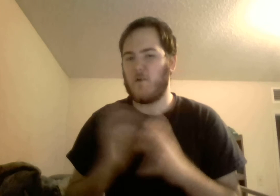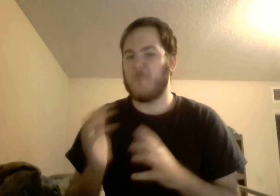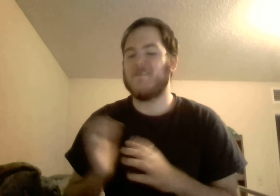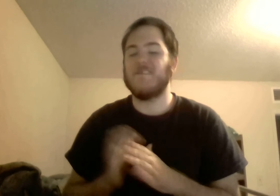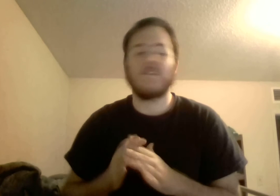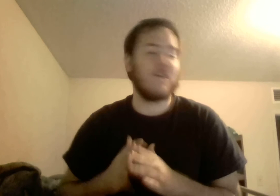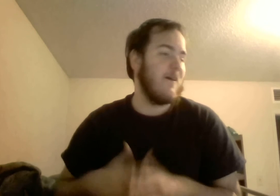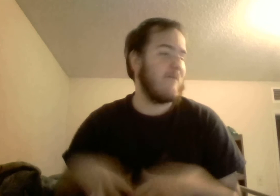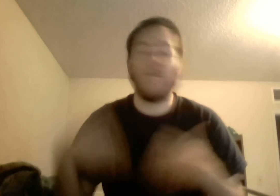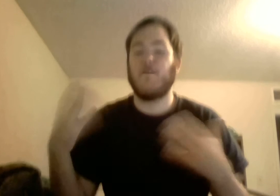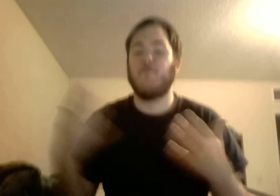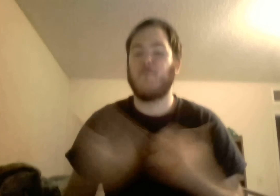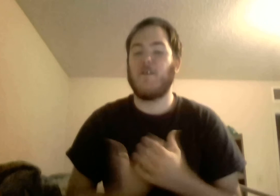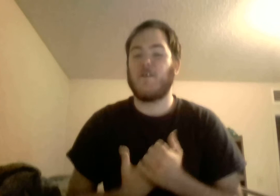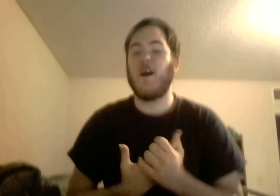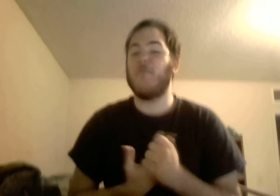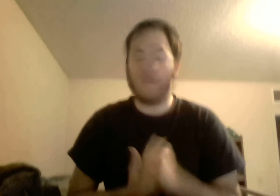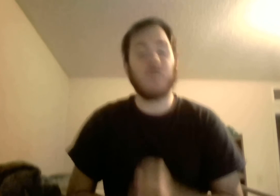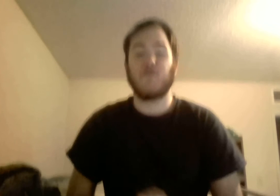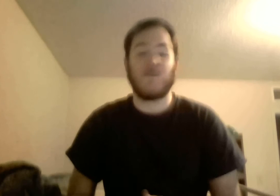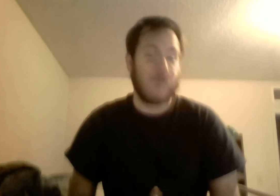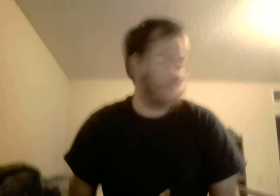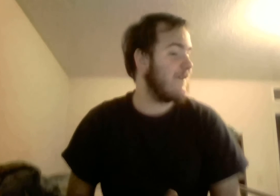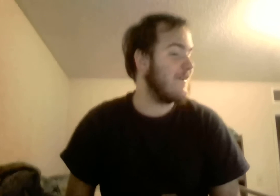going, there, forget the conflict, or turn a quick Chrysalis.